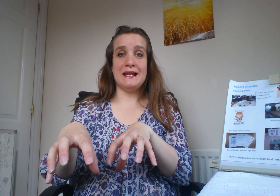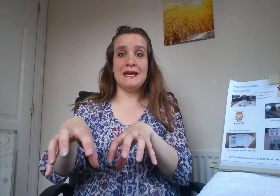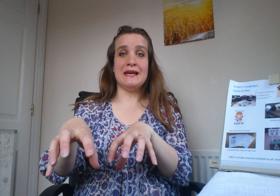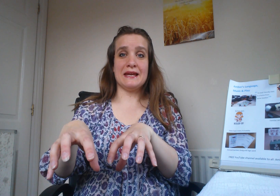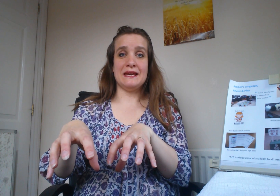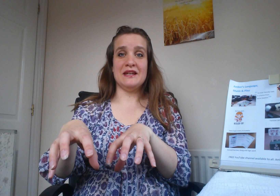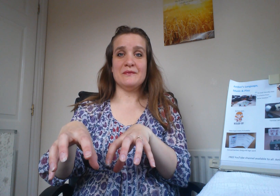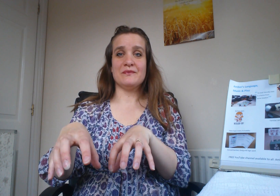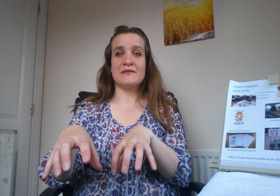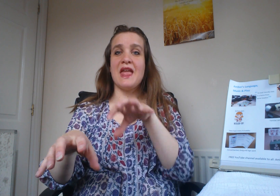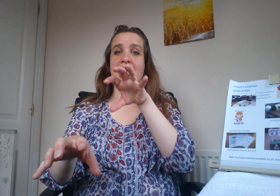l'animalerie,